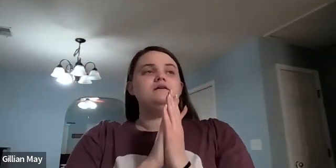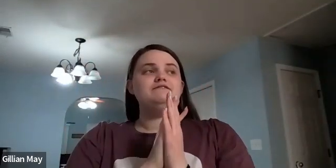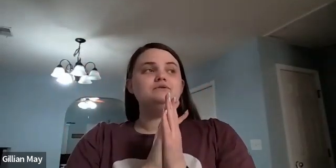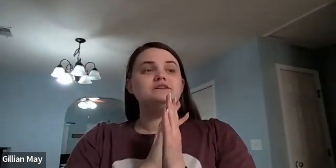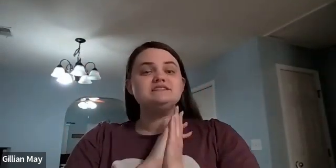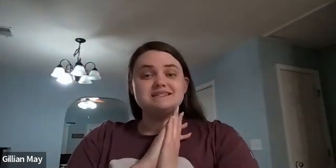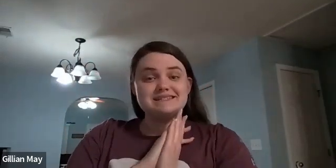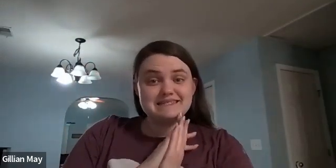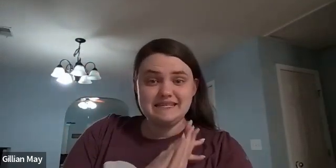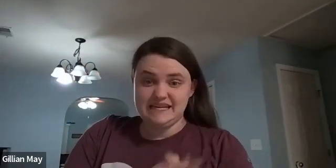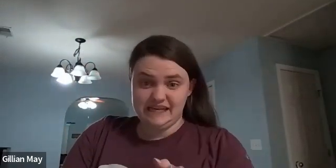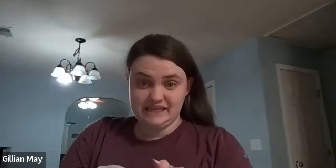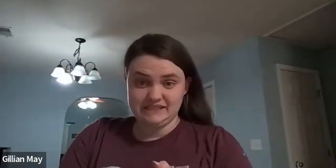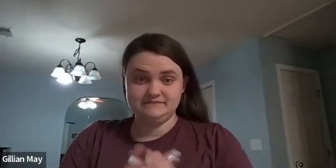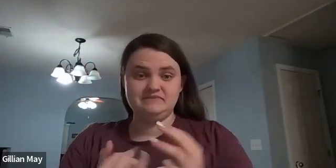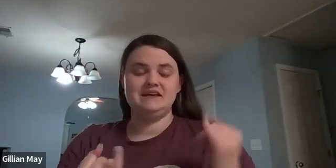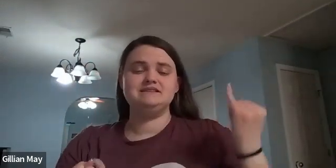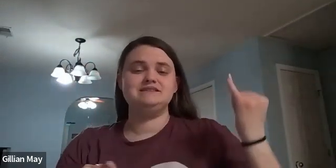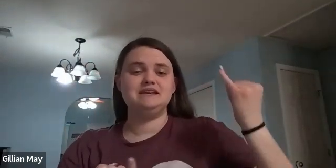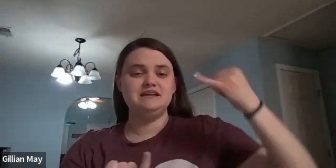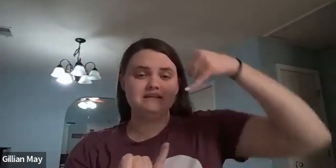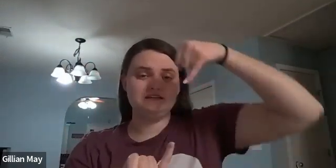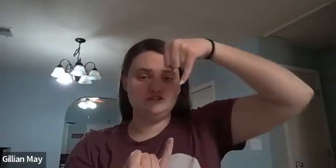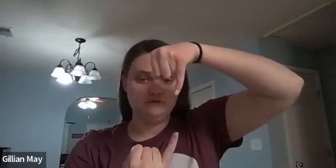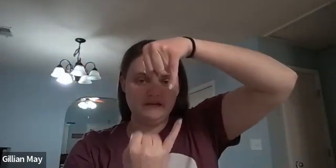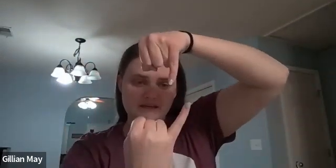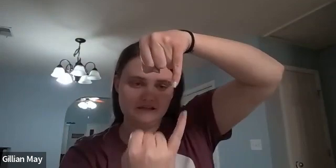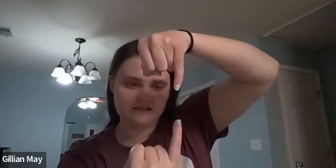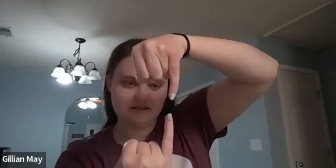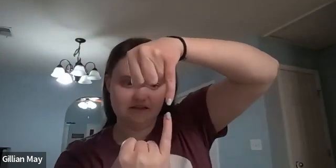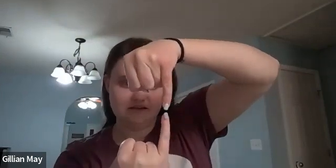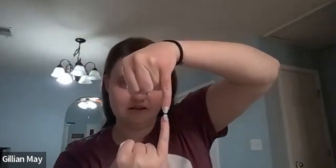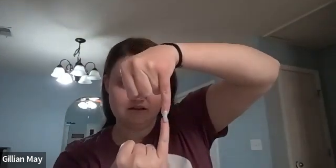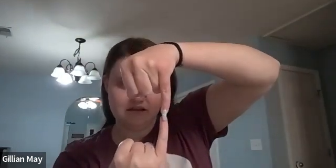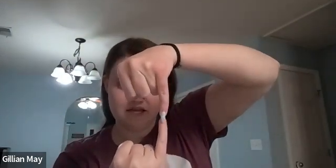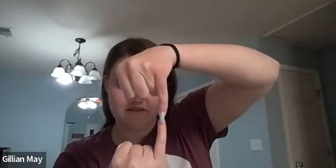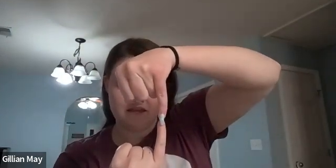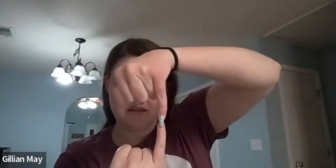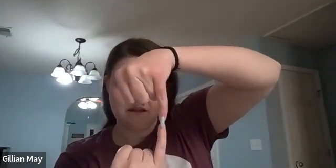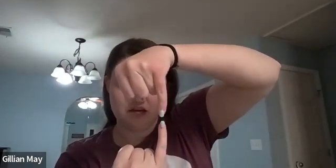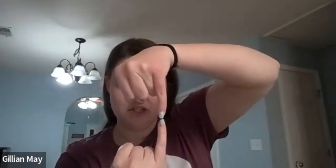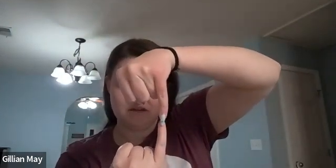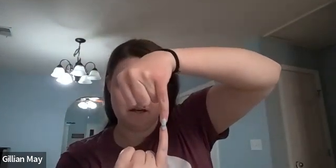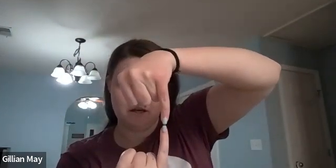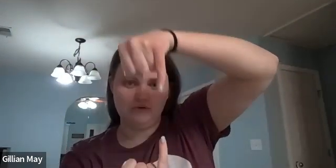If you were to say skinny is two pinkies and then they touch and then you pull